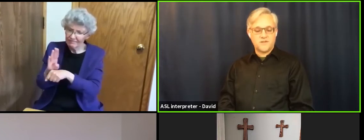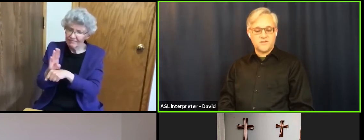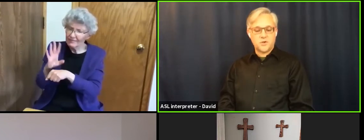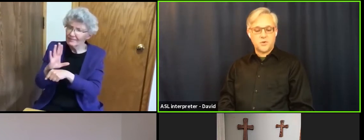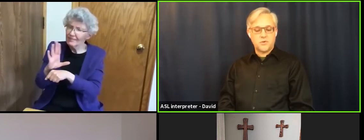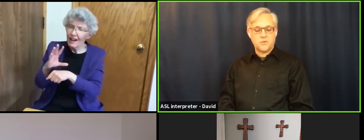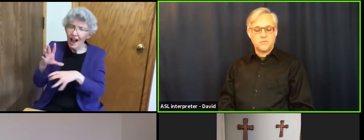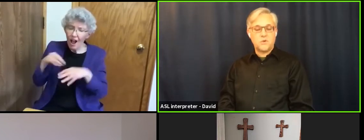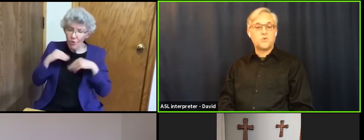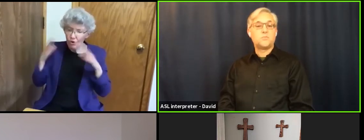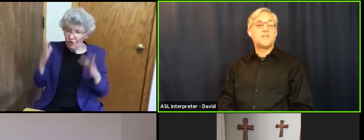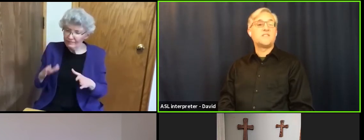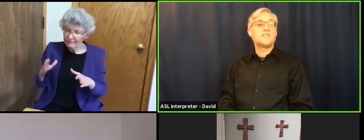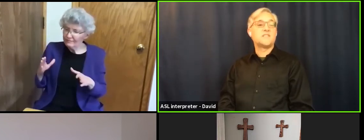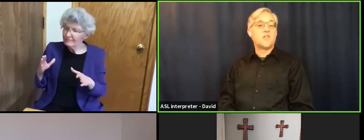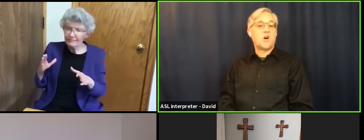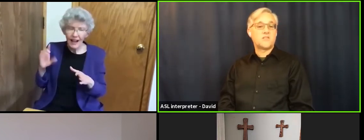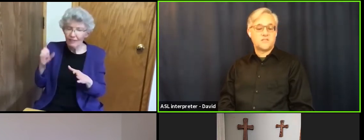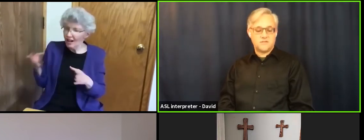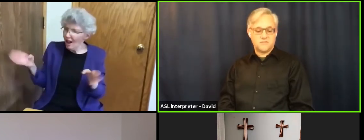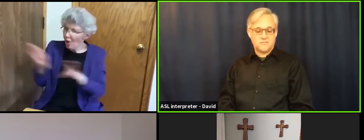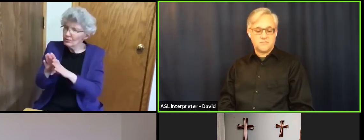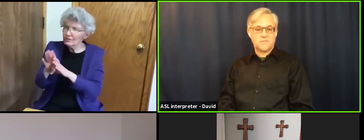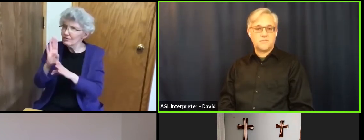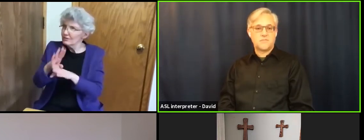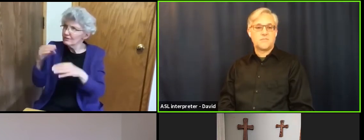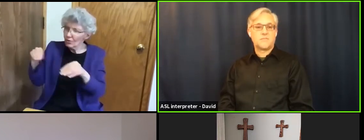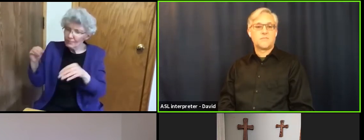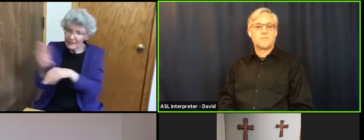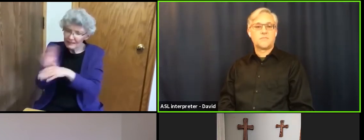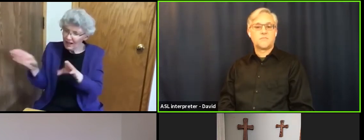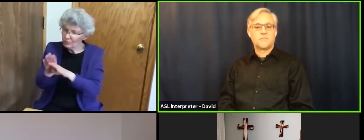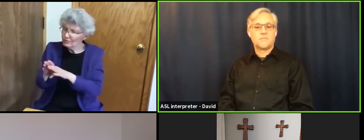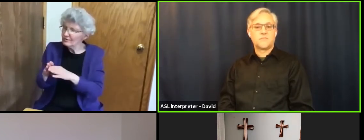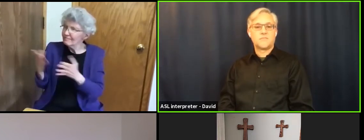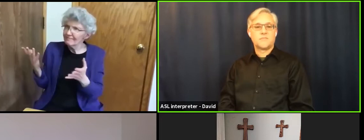for the business owner whose business is lost,